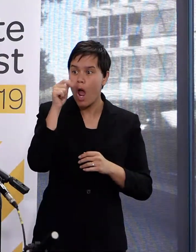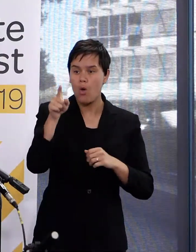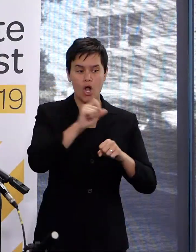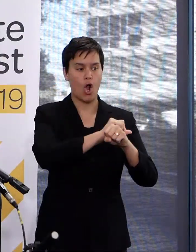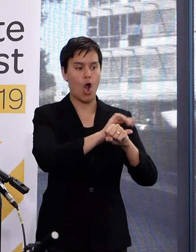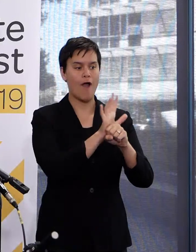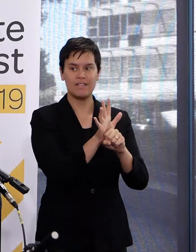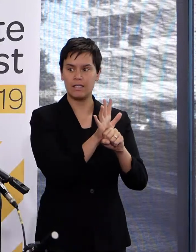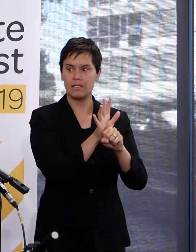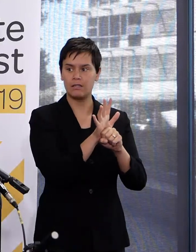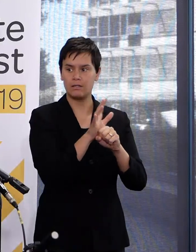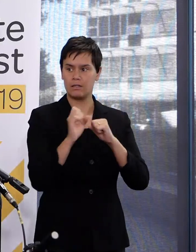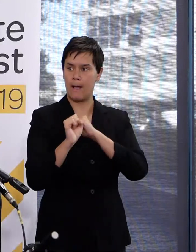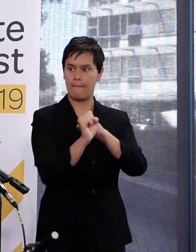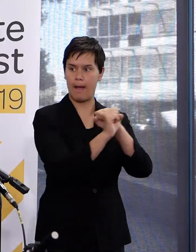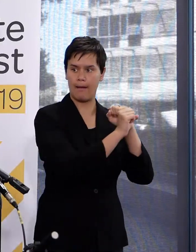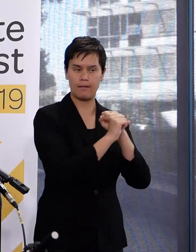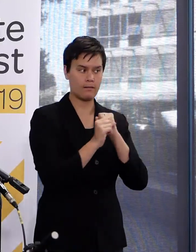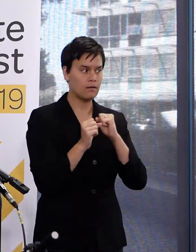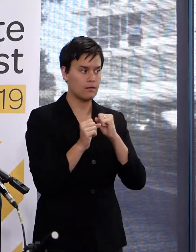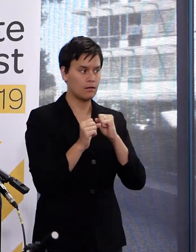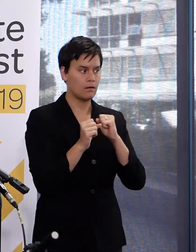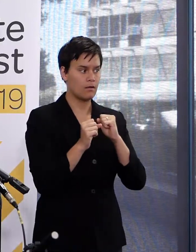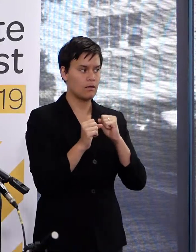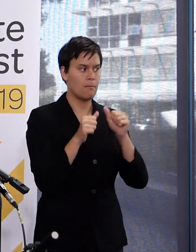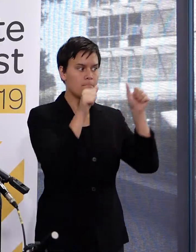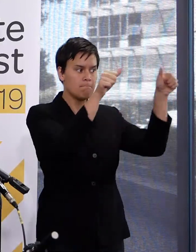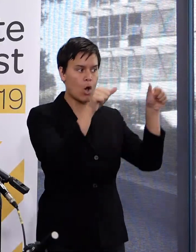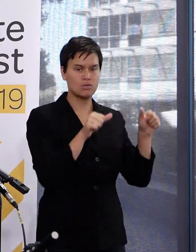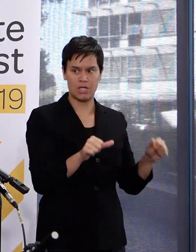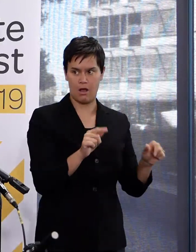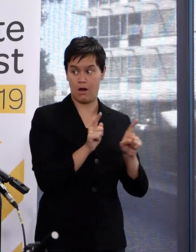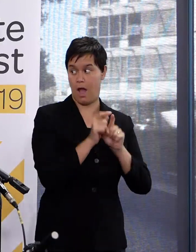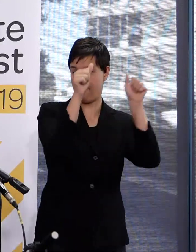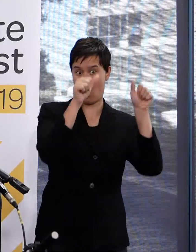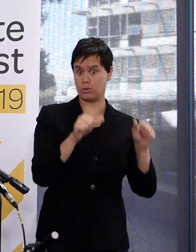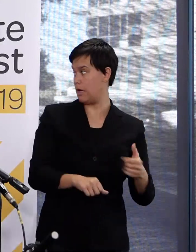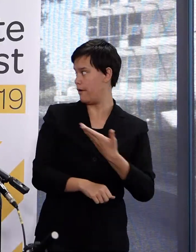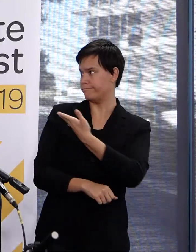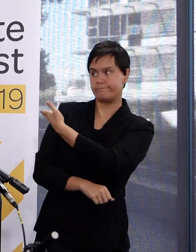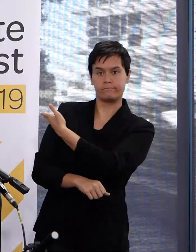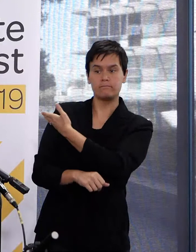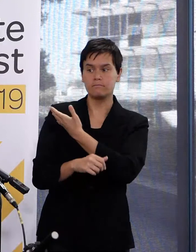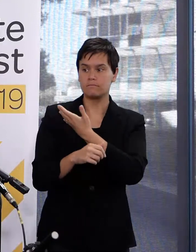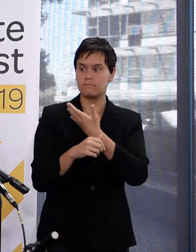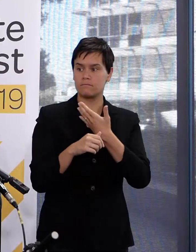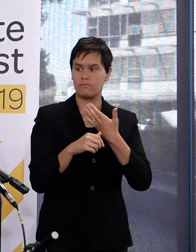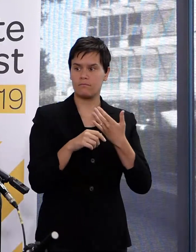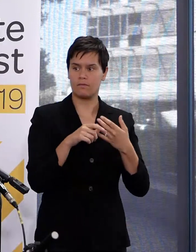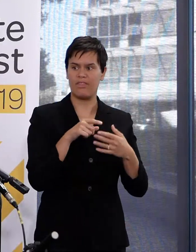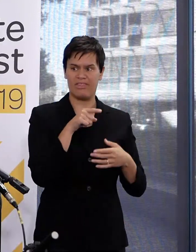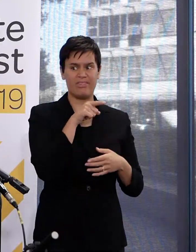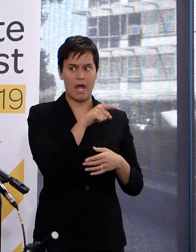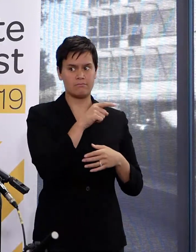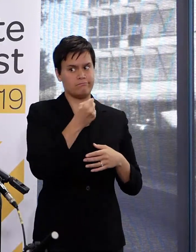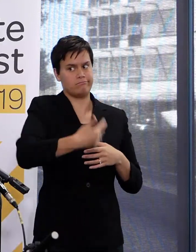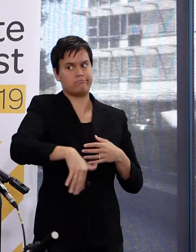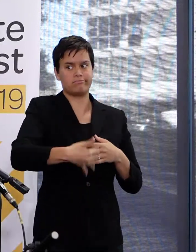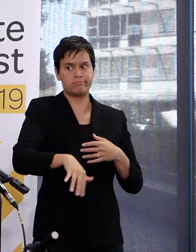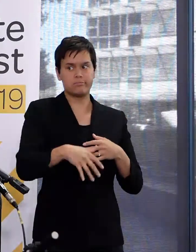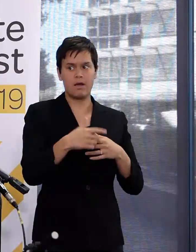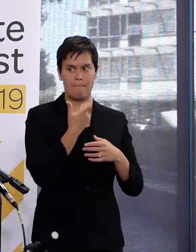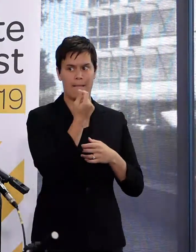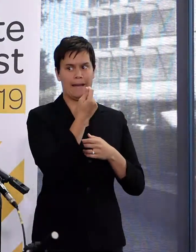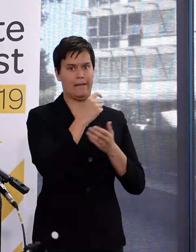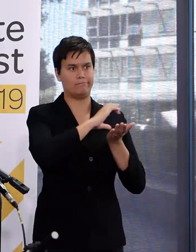success just under a year ago in our elimination strategy, there was quite a bit of money spent on that. It